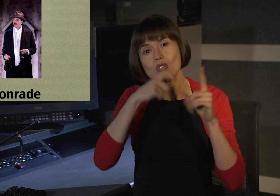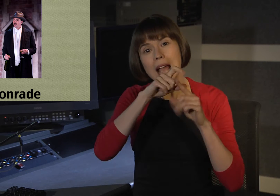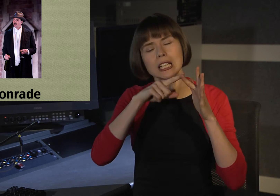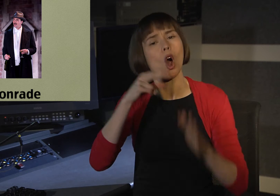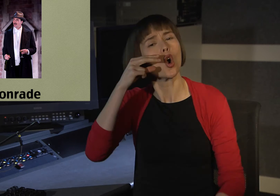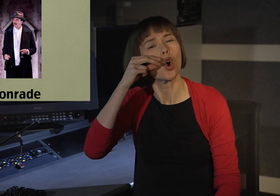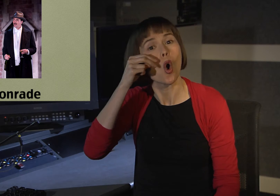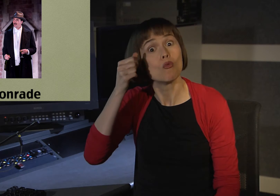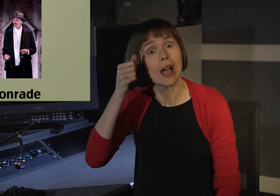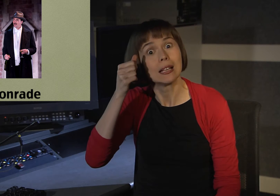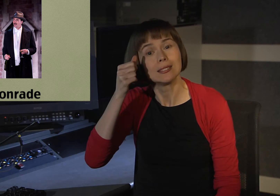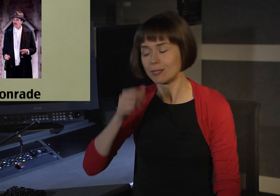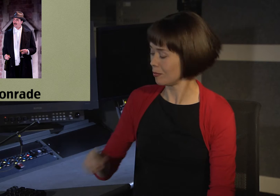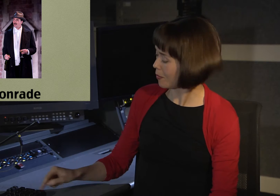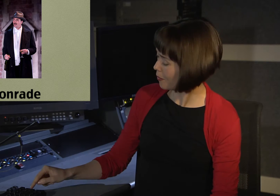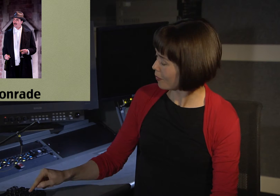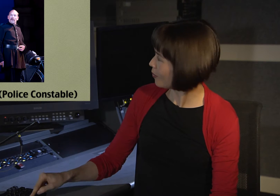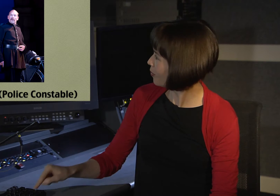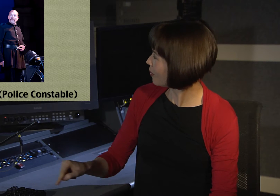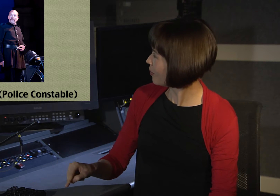Conrad, and here's his.